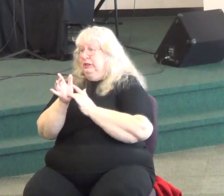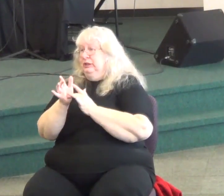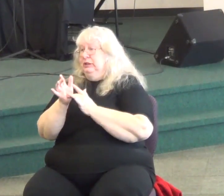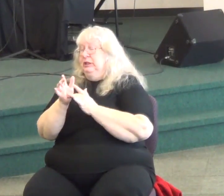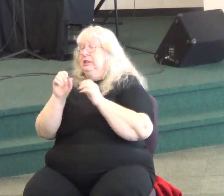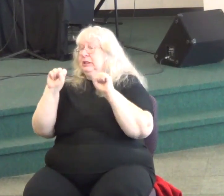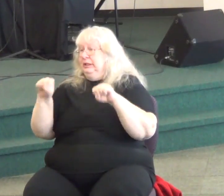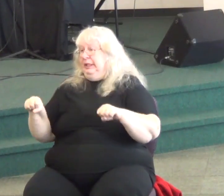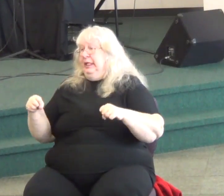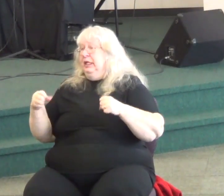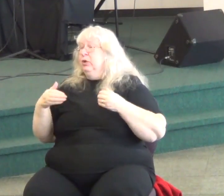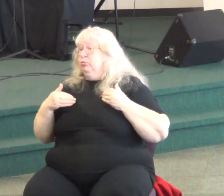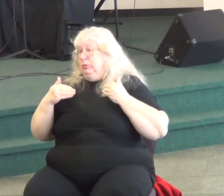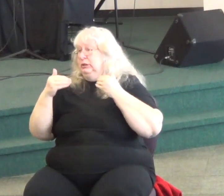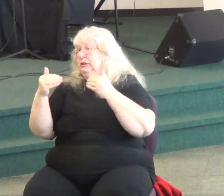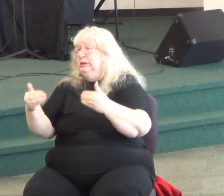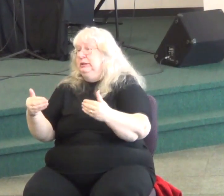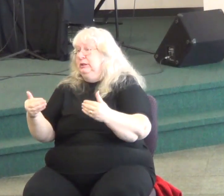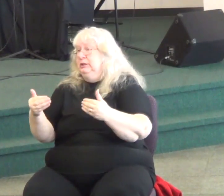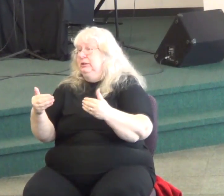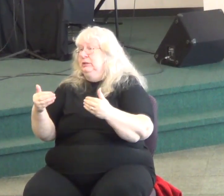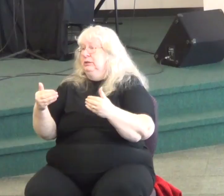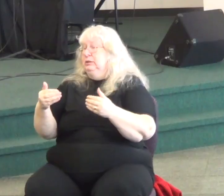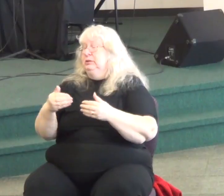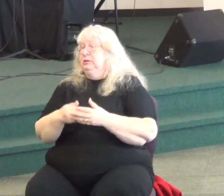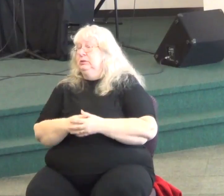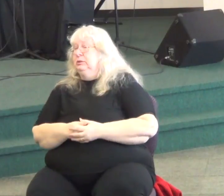He says, but we need each other.